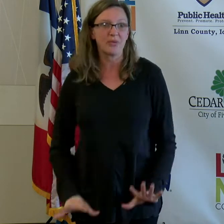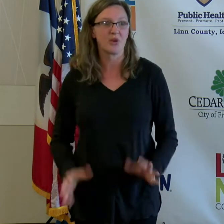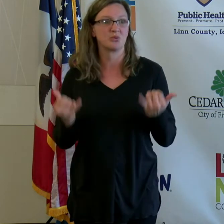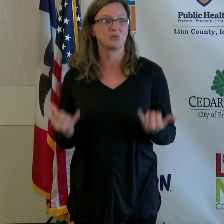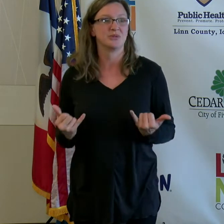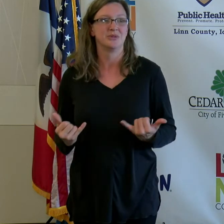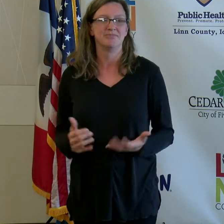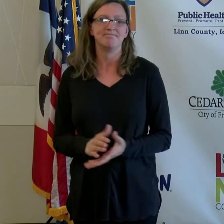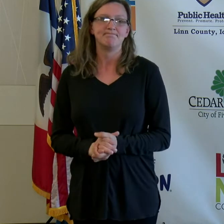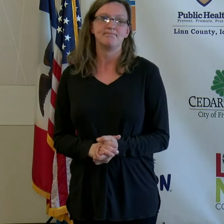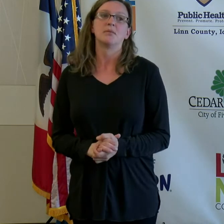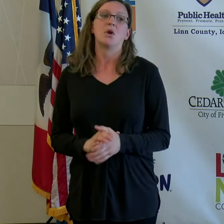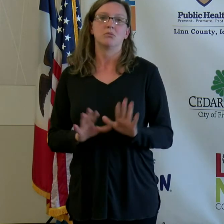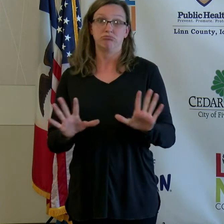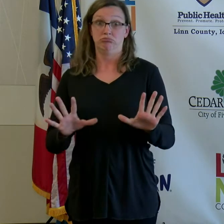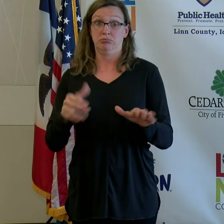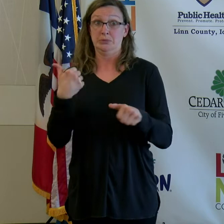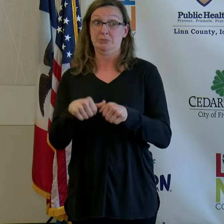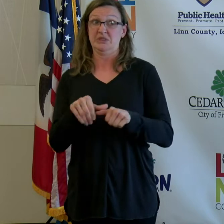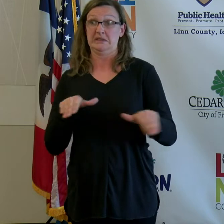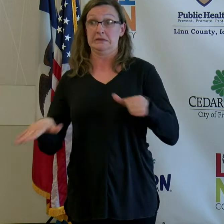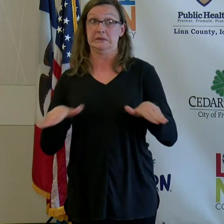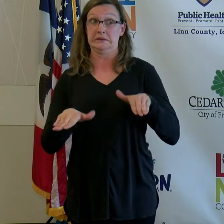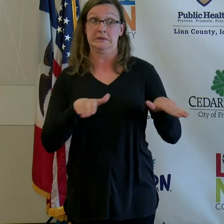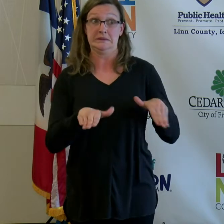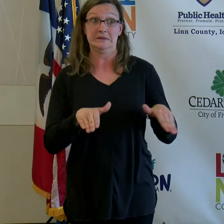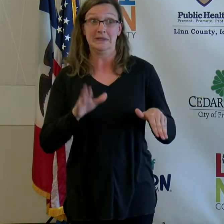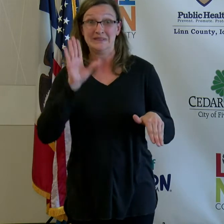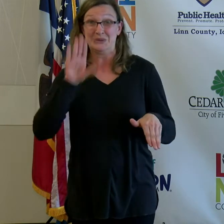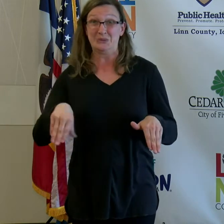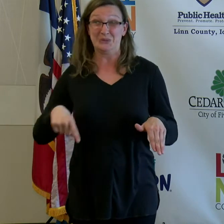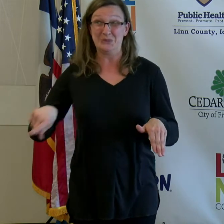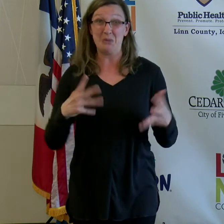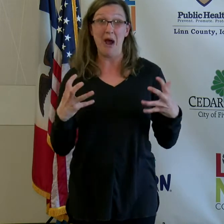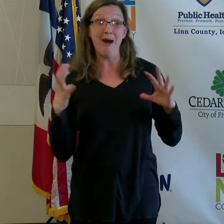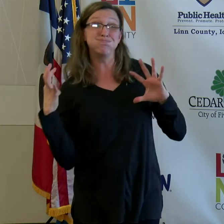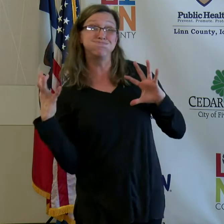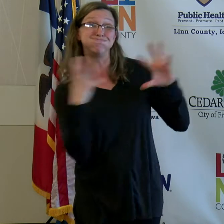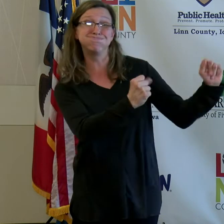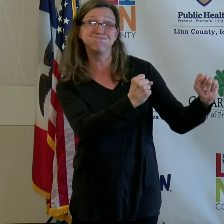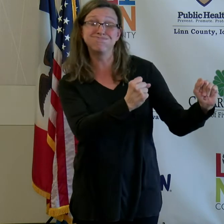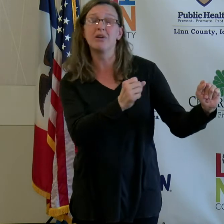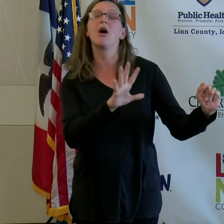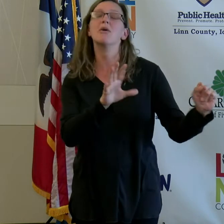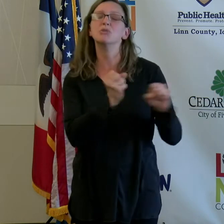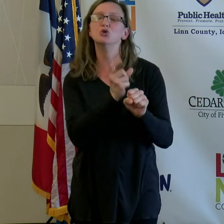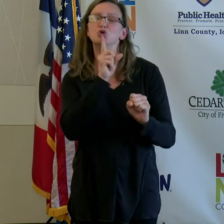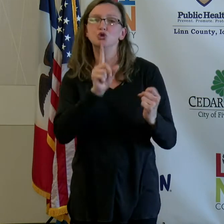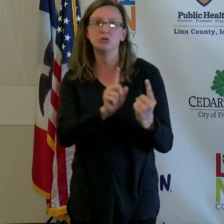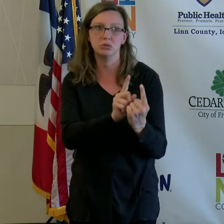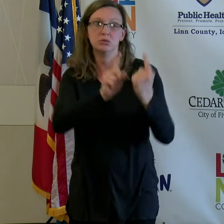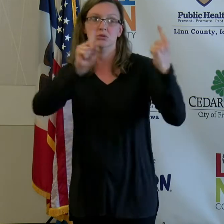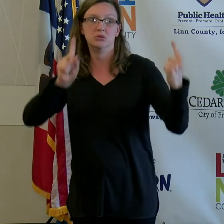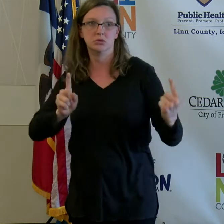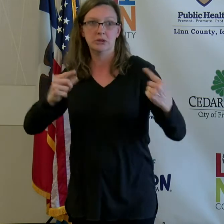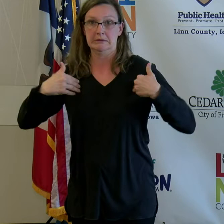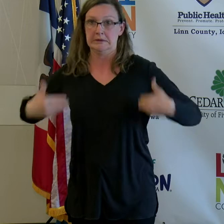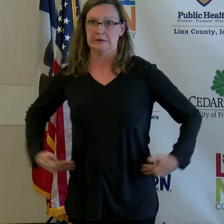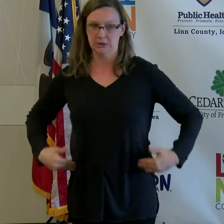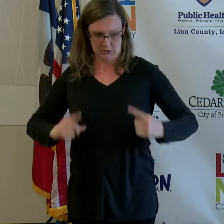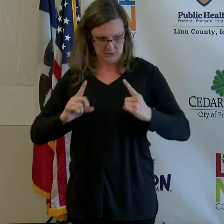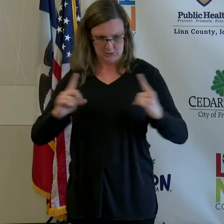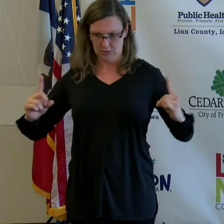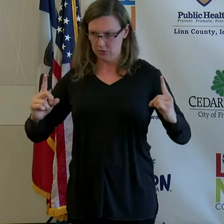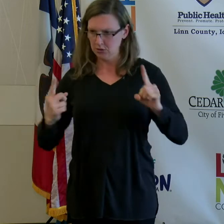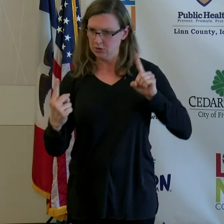we continue to practice social distancing. You need to stay at least 6 feet away from others and stay out of